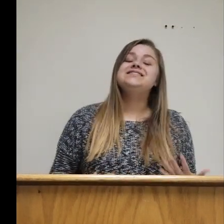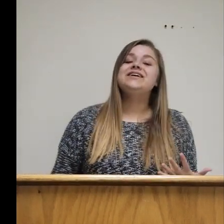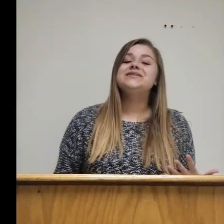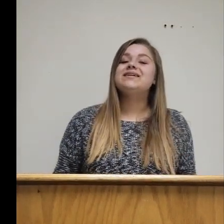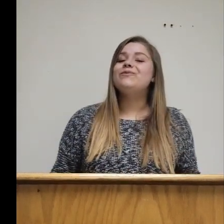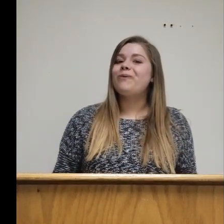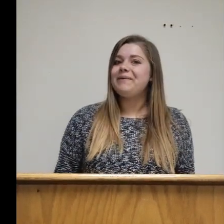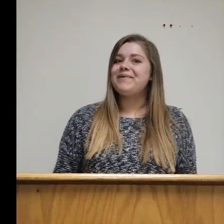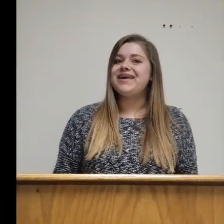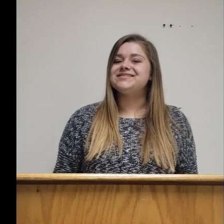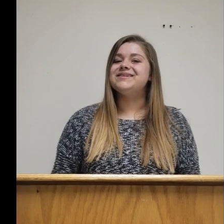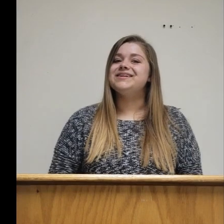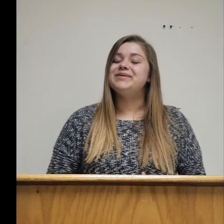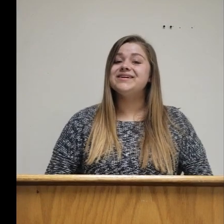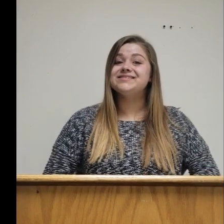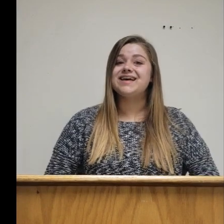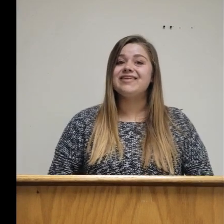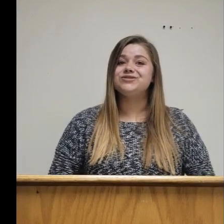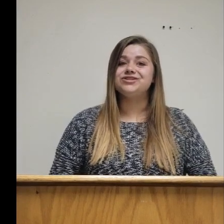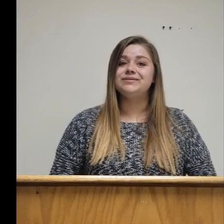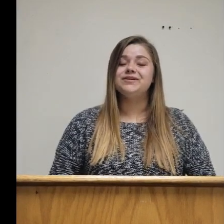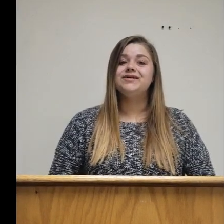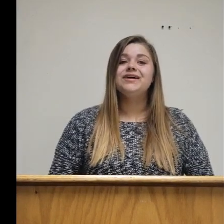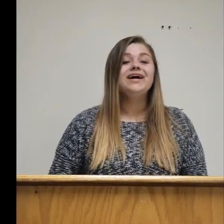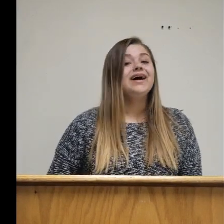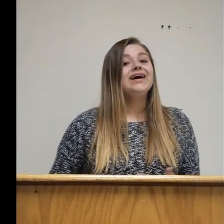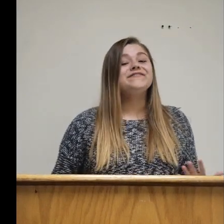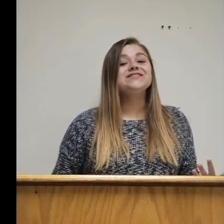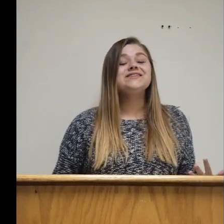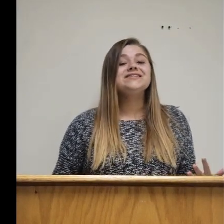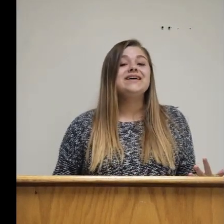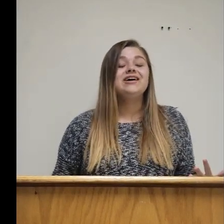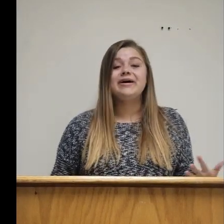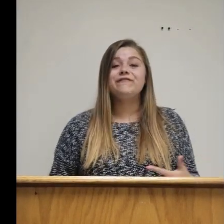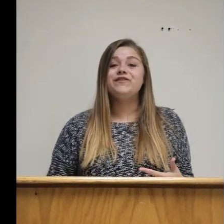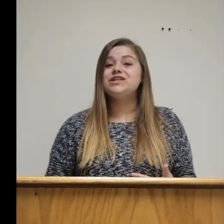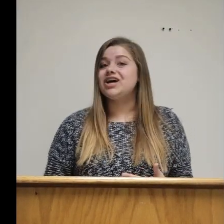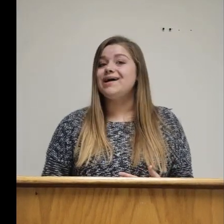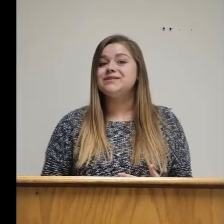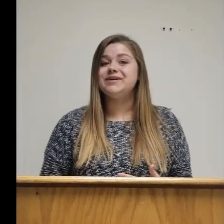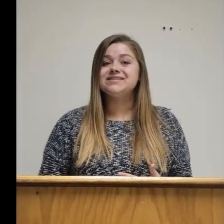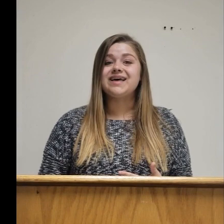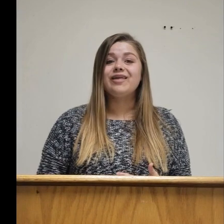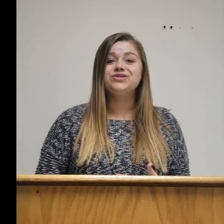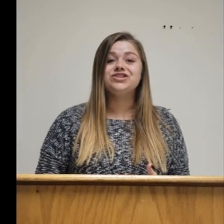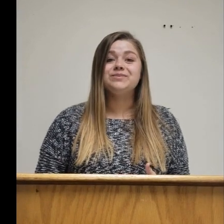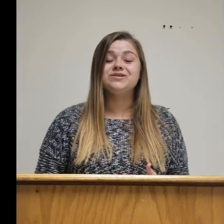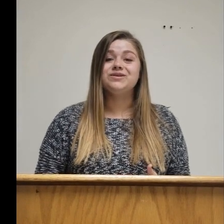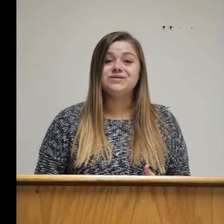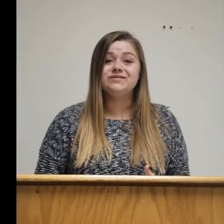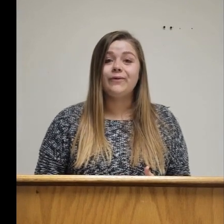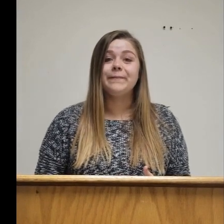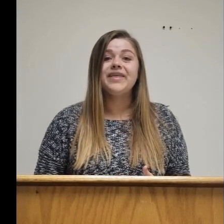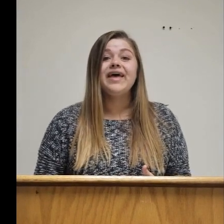today is to tell you exactly what makes a good American Sign Language interpreter. I'm first going to tell you about a few of the jobs American Sign Language interpreters